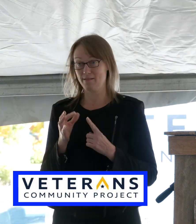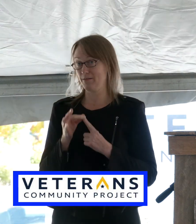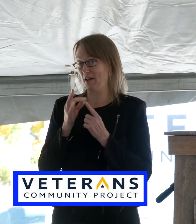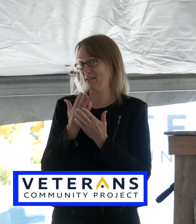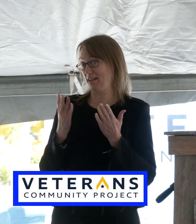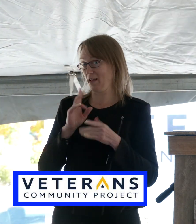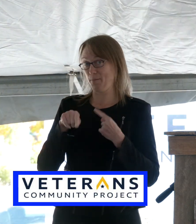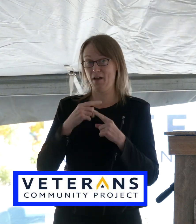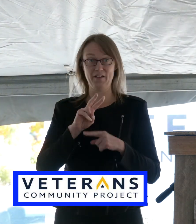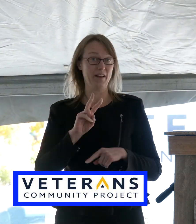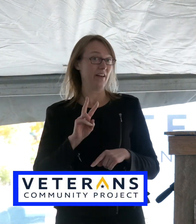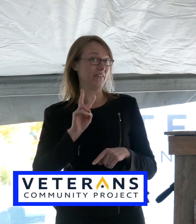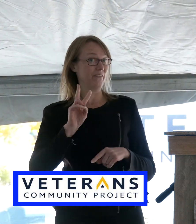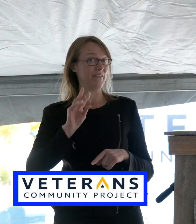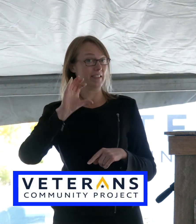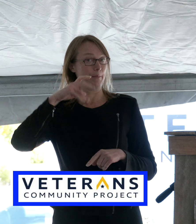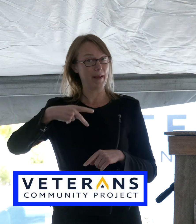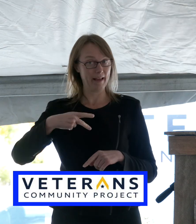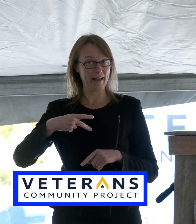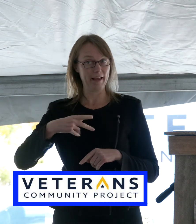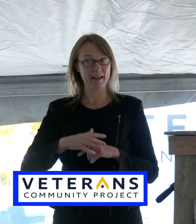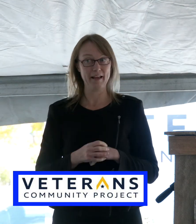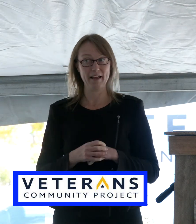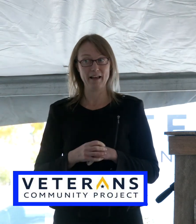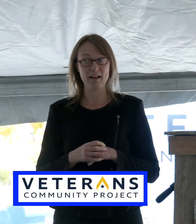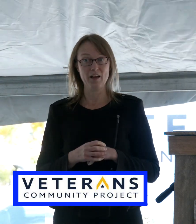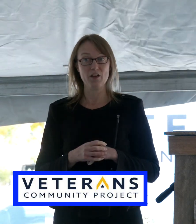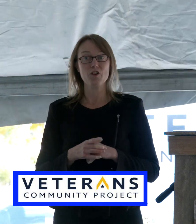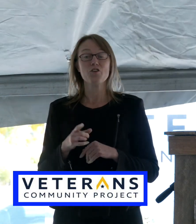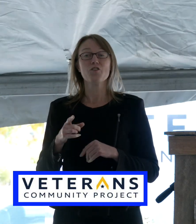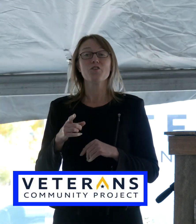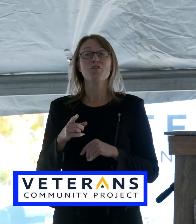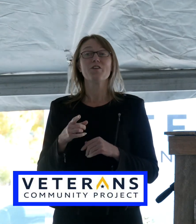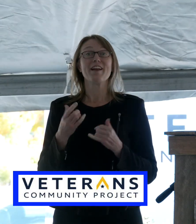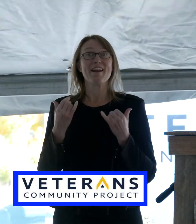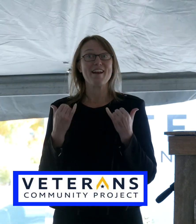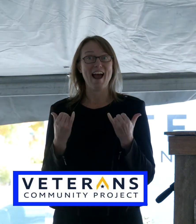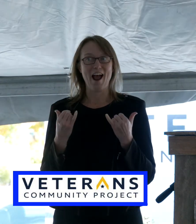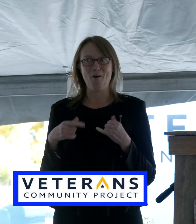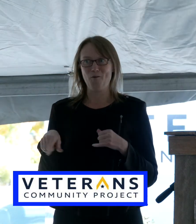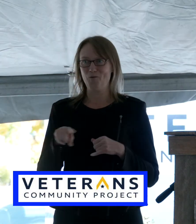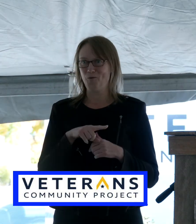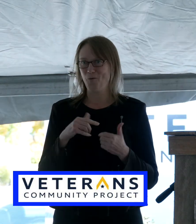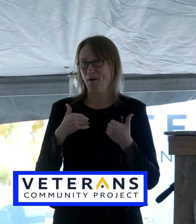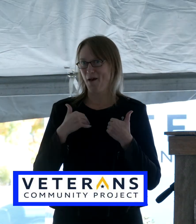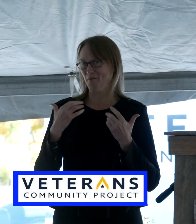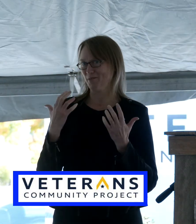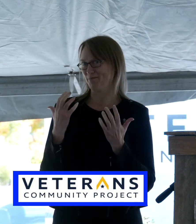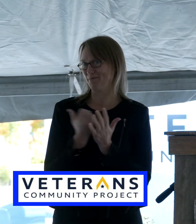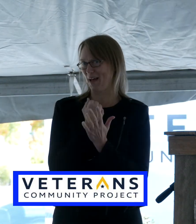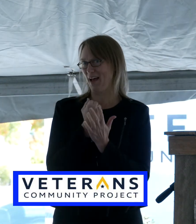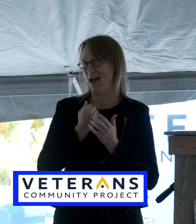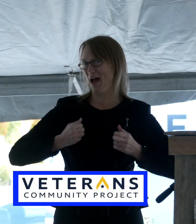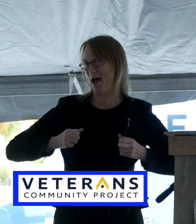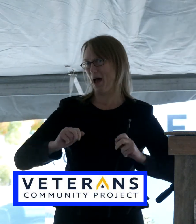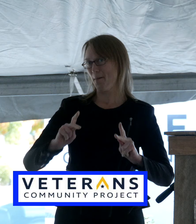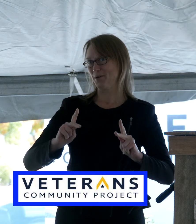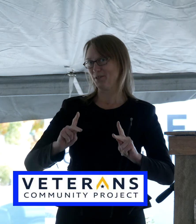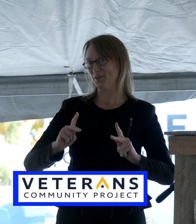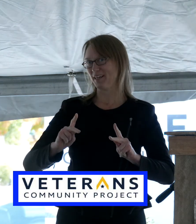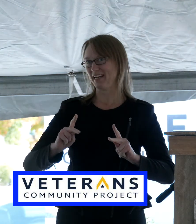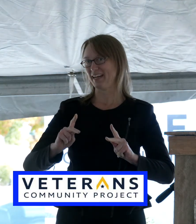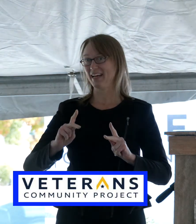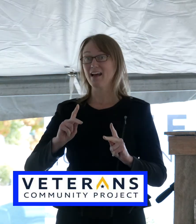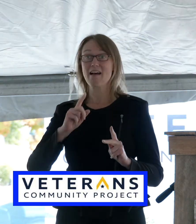that this is your opportunity to do more than thank a vet. It's your opportunity to be more than thankful. It is your opportunity to be